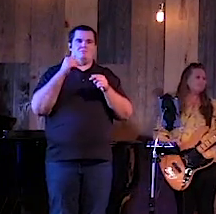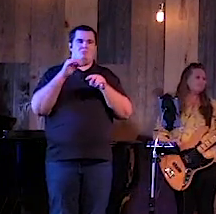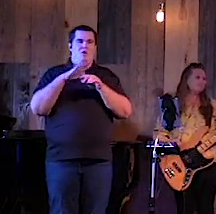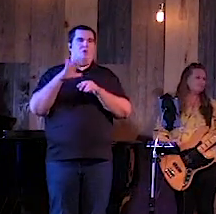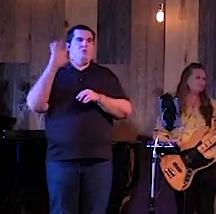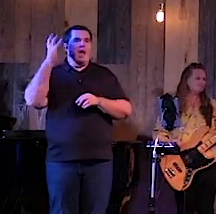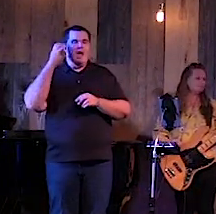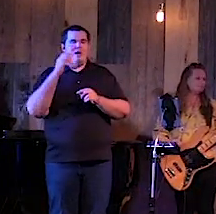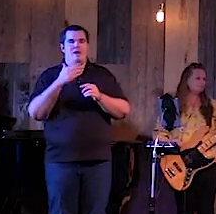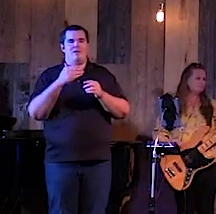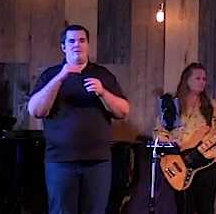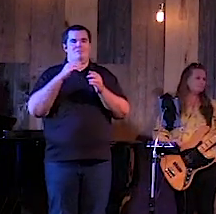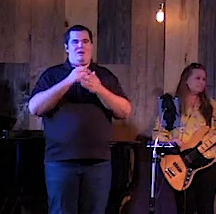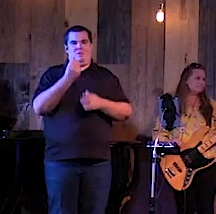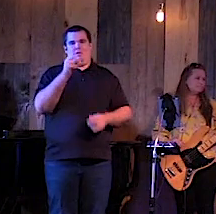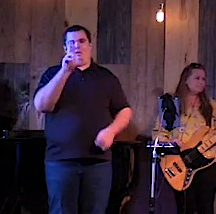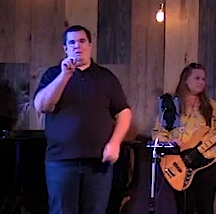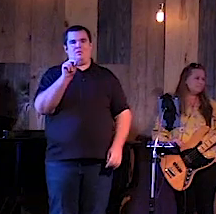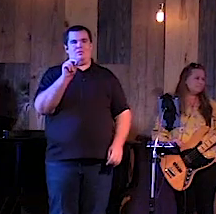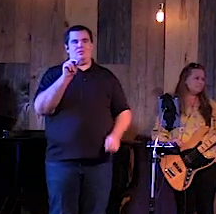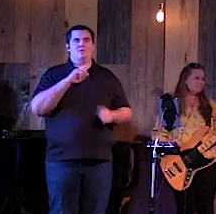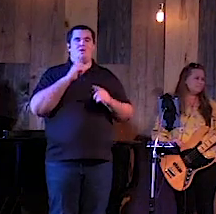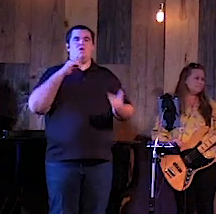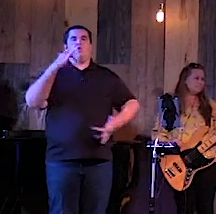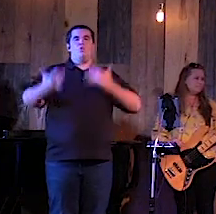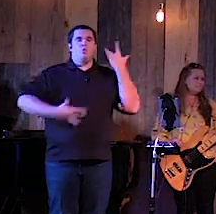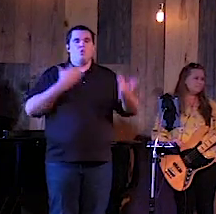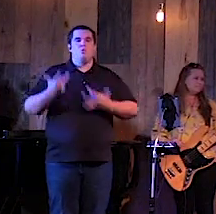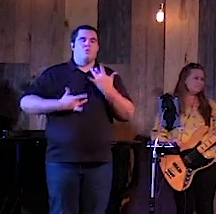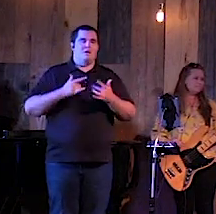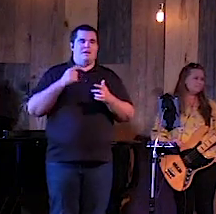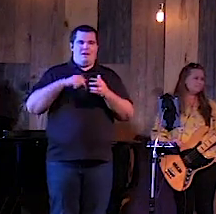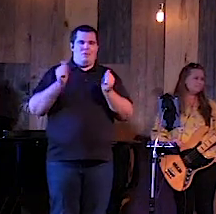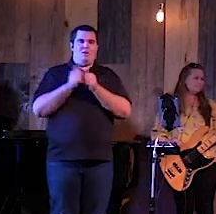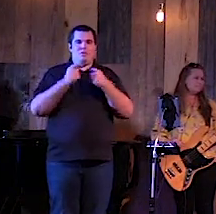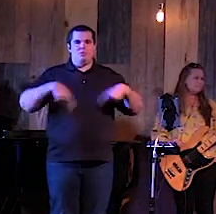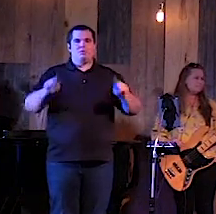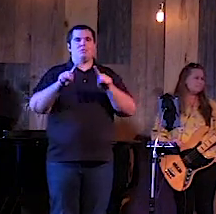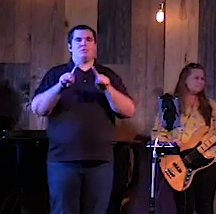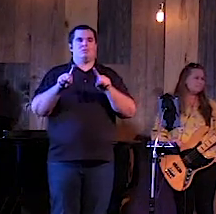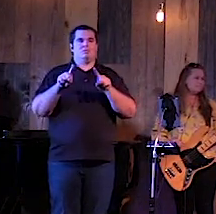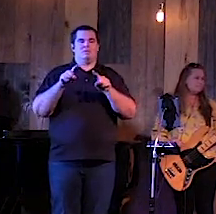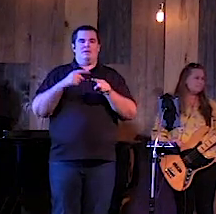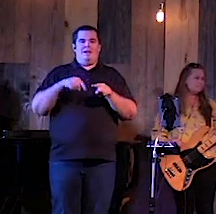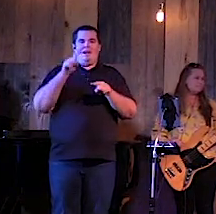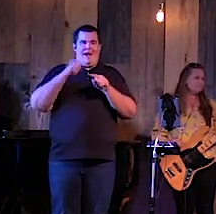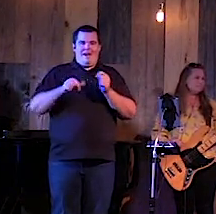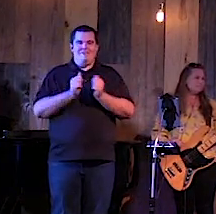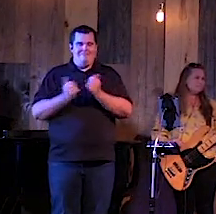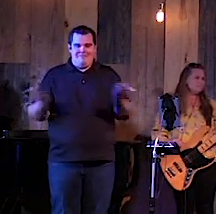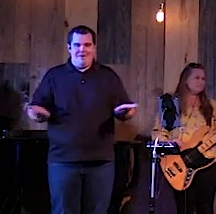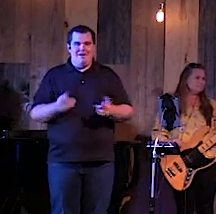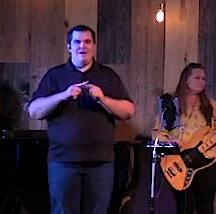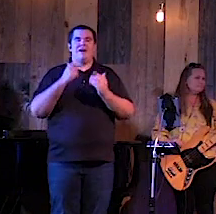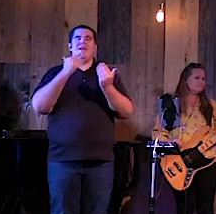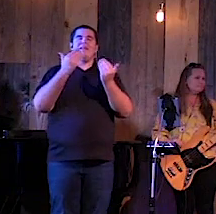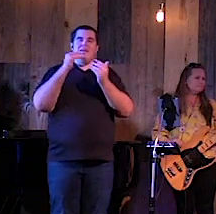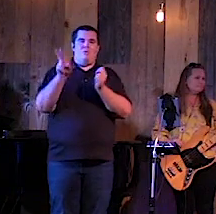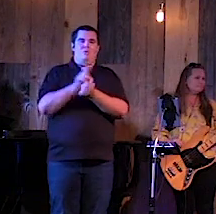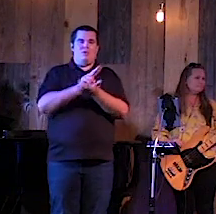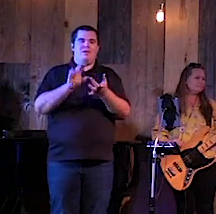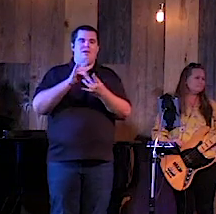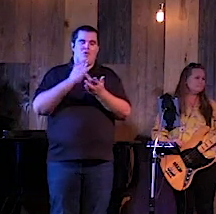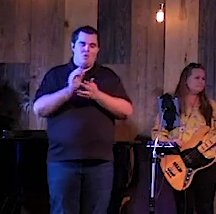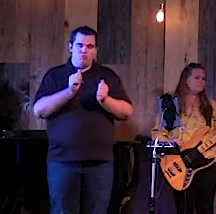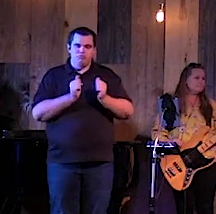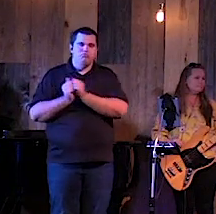in to the radio, hopefully at 11:30. But we're so glad that you're with us, and even though we can't be together, we're grateful that in spirit we can